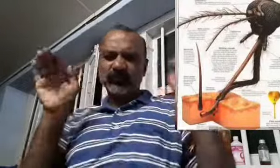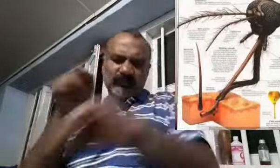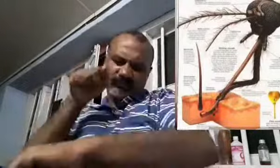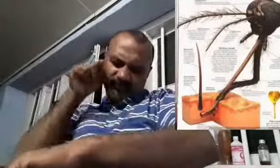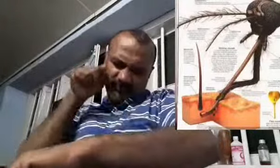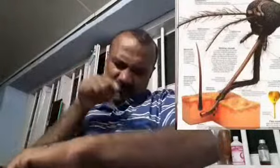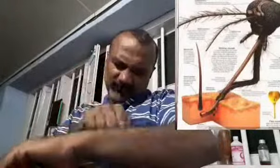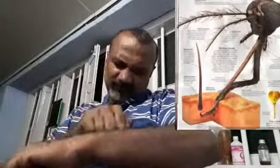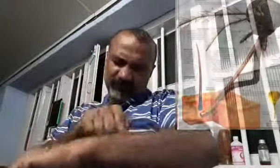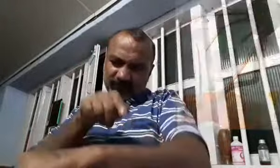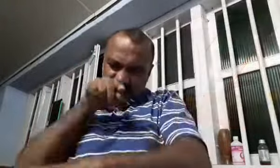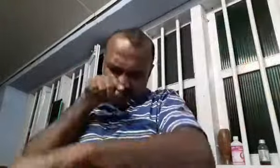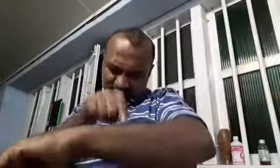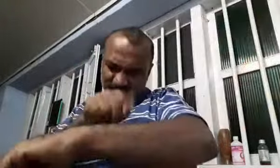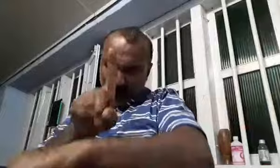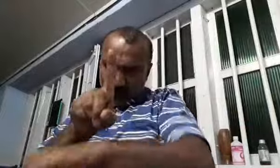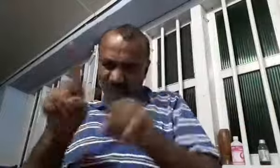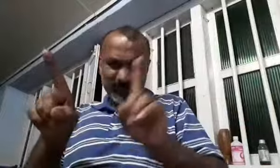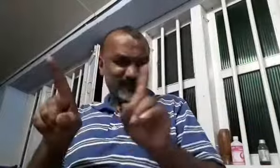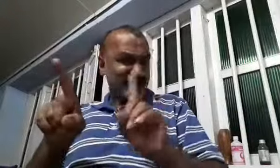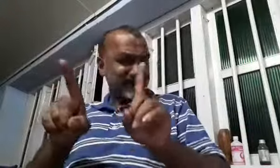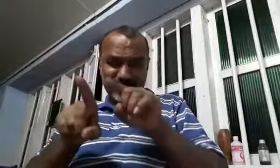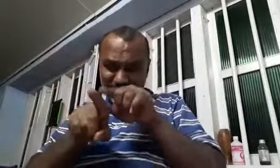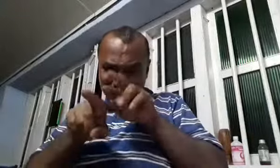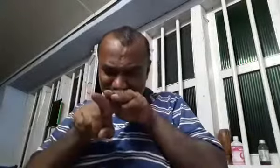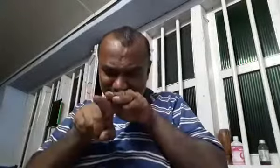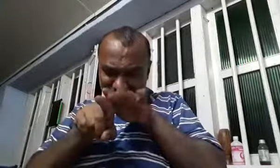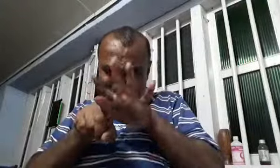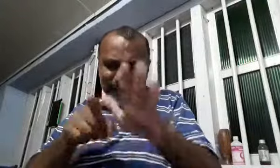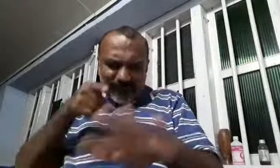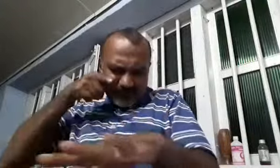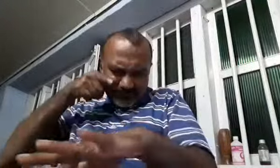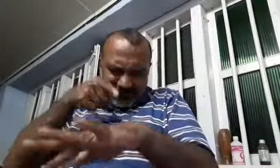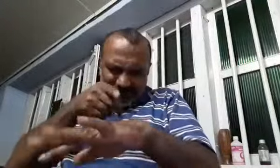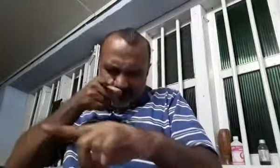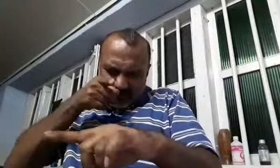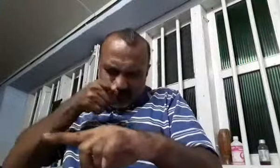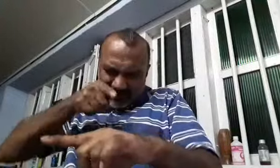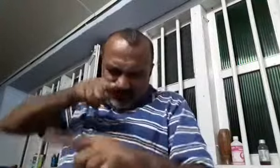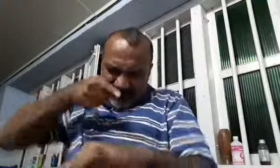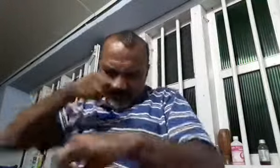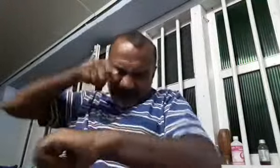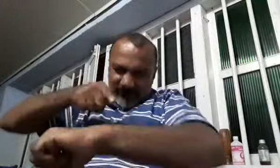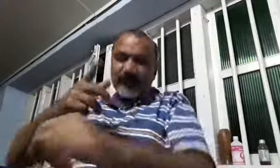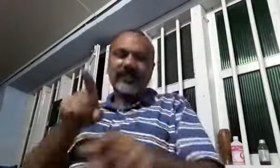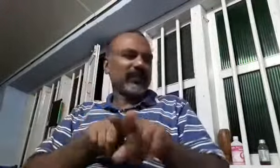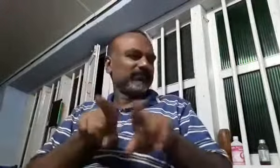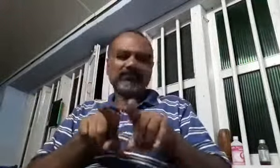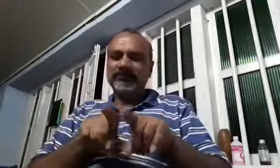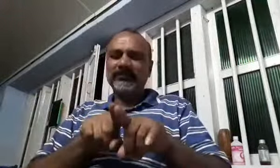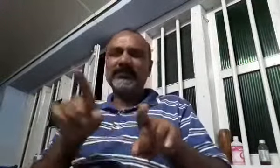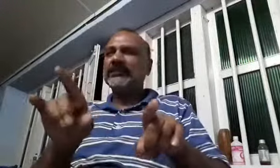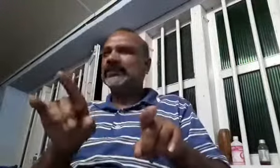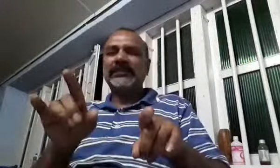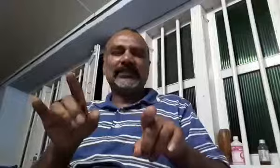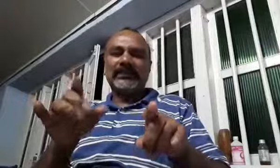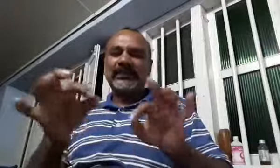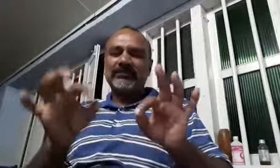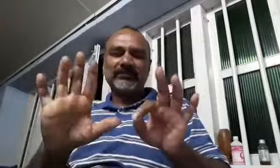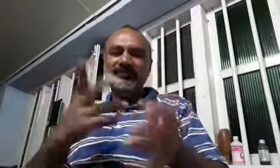I'm not gonna be a baby. I'm not gonna a I don't want be a I'm not gonna be a baby. I'm gonna